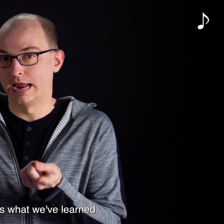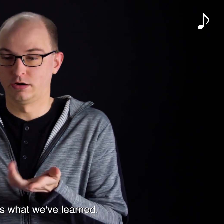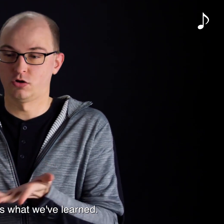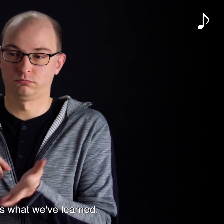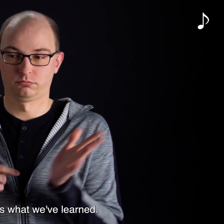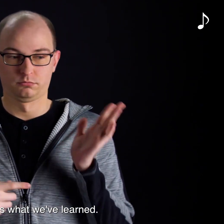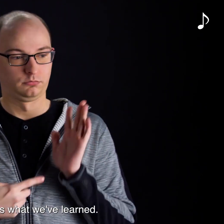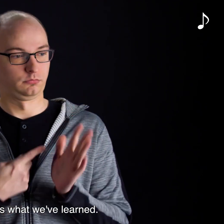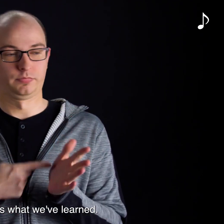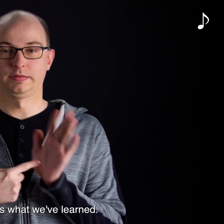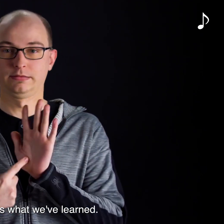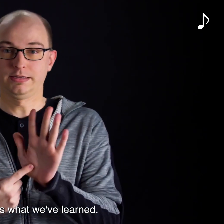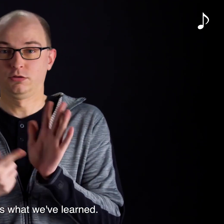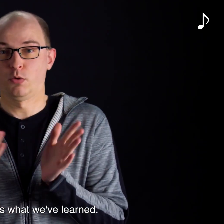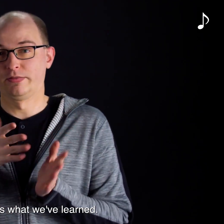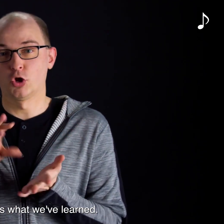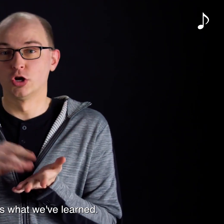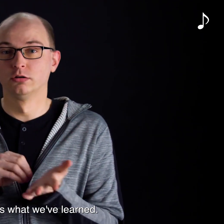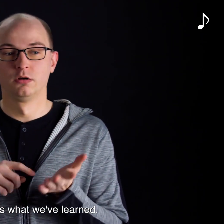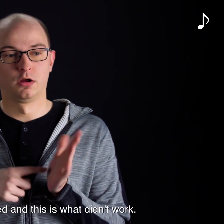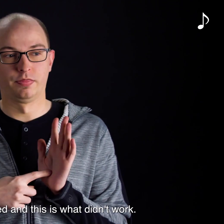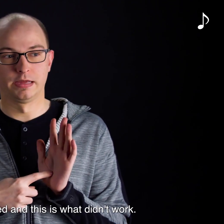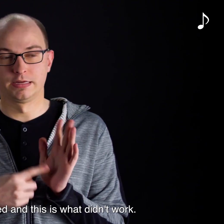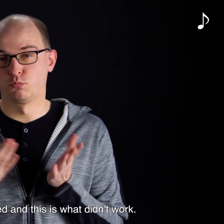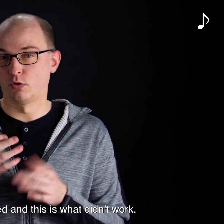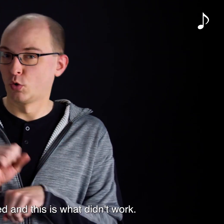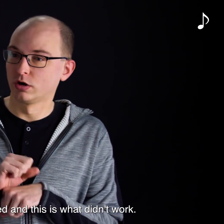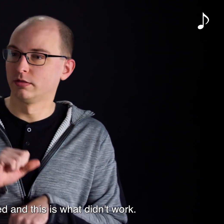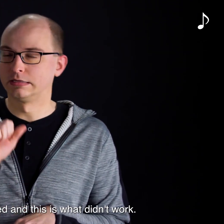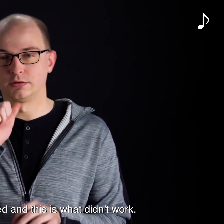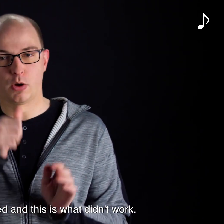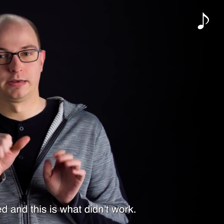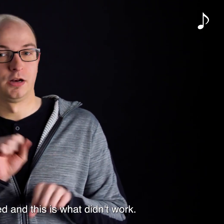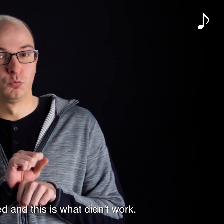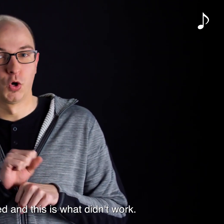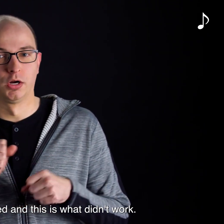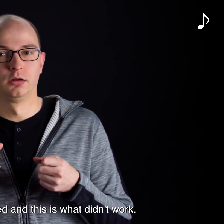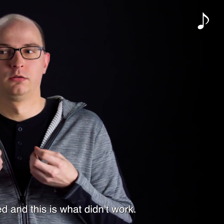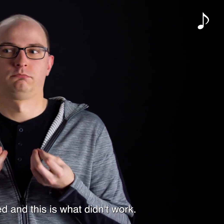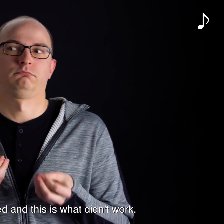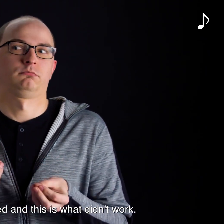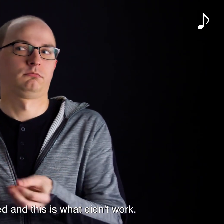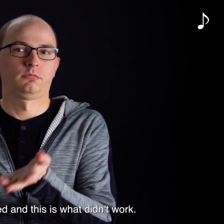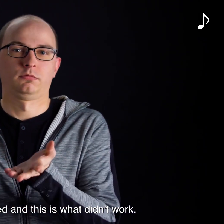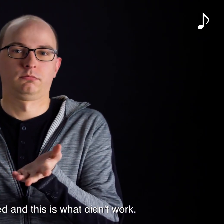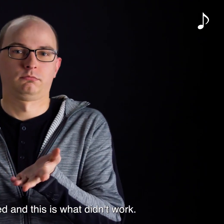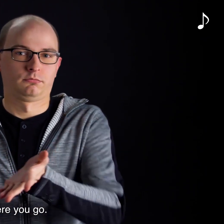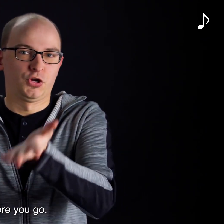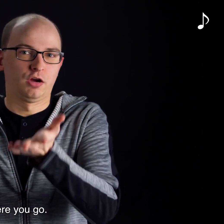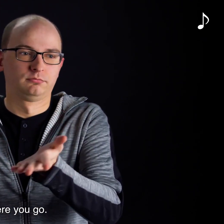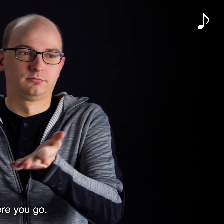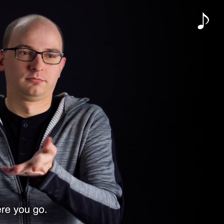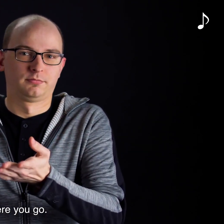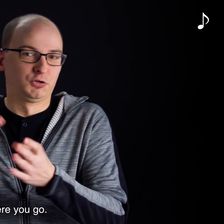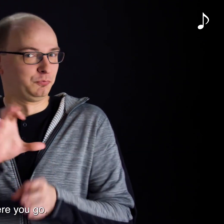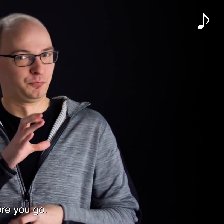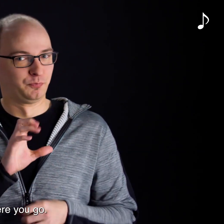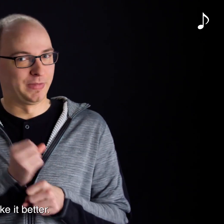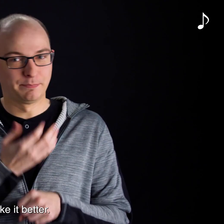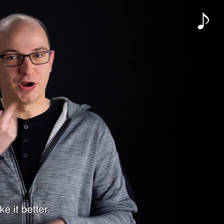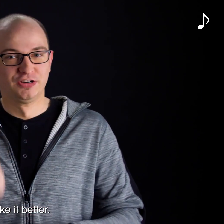and say you know this is what we've learned and this is what worked and this is what didn't work there you go